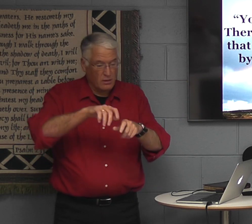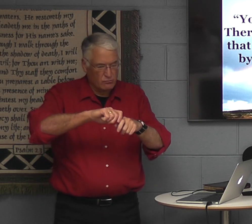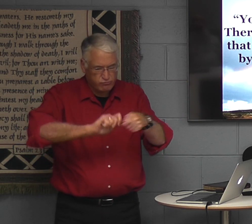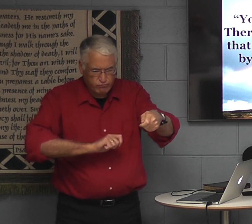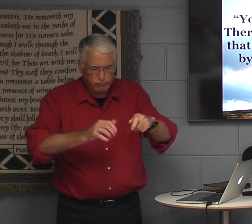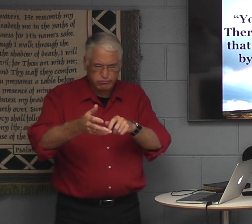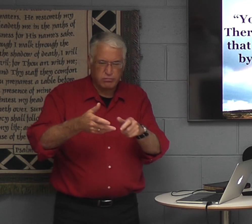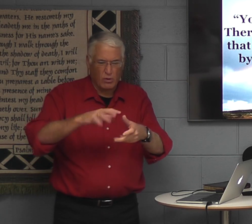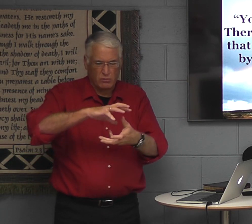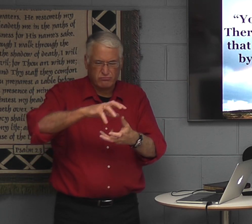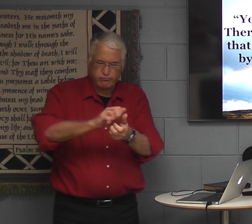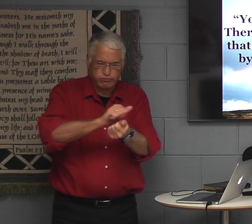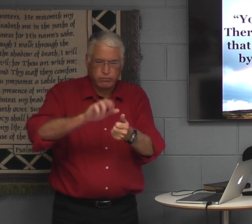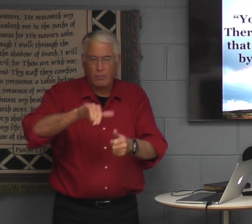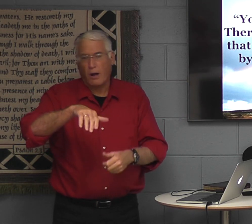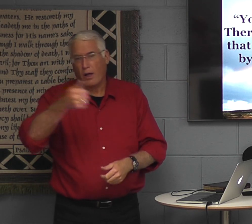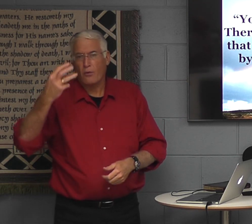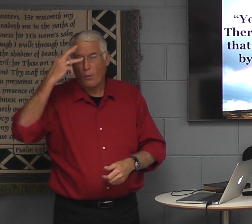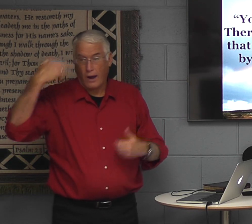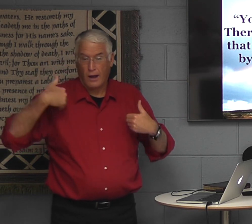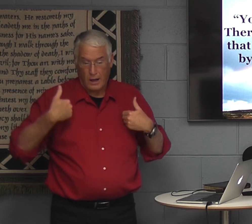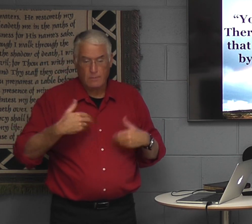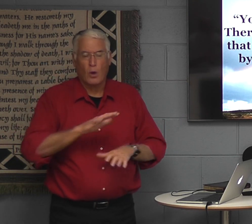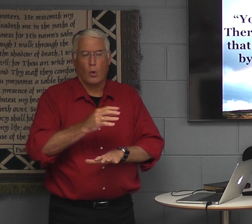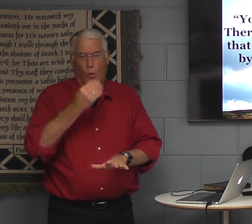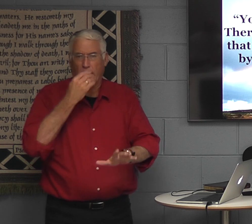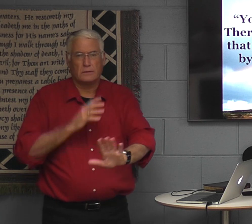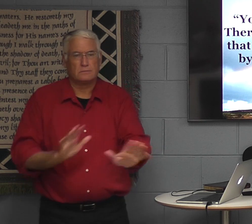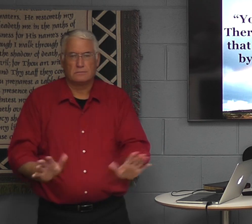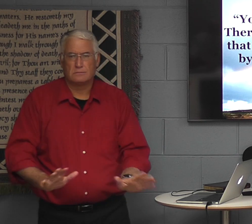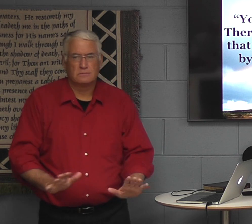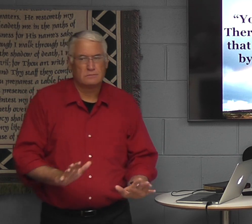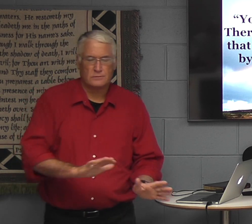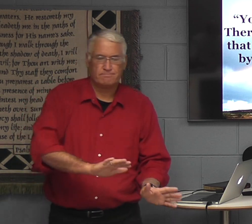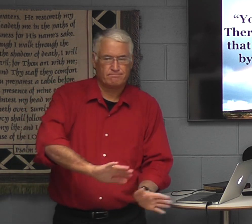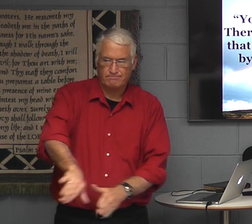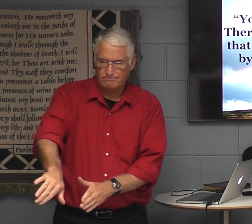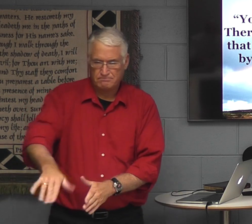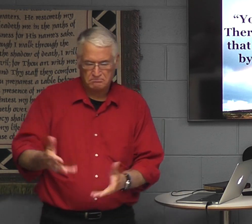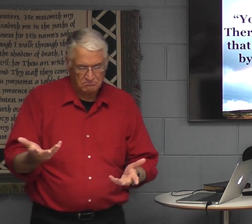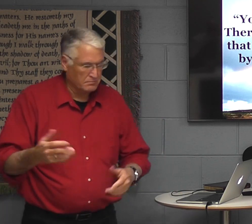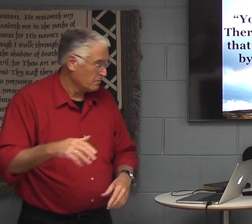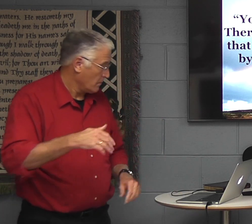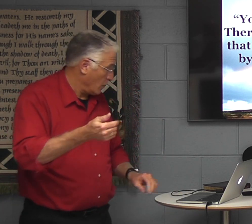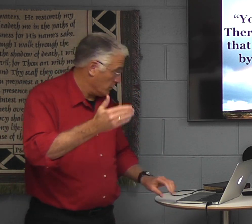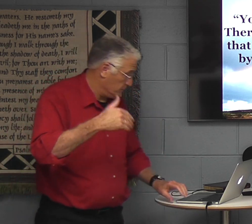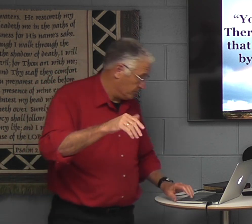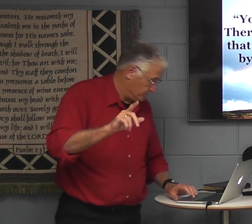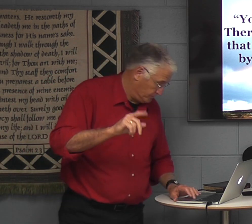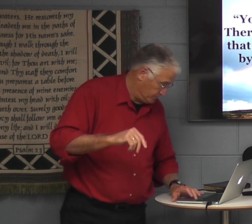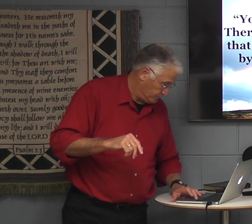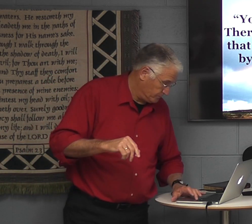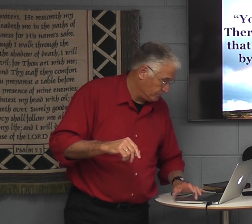So if there was a wild animal that had been torn and shredded by another wild animal, they could not eat that. They had to leave